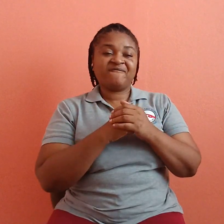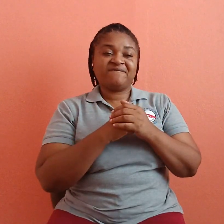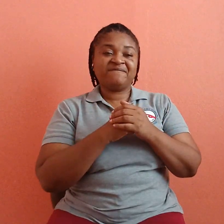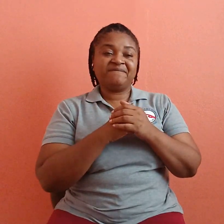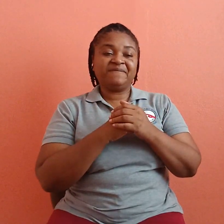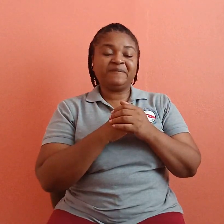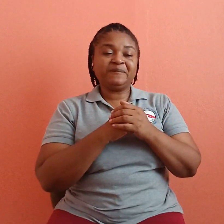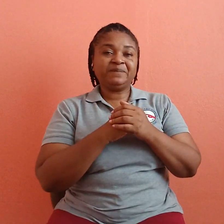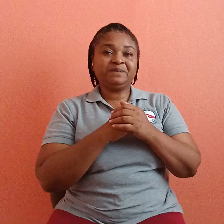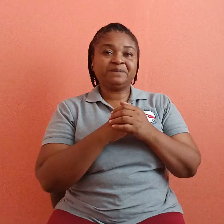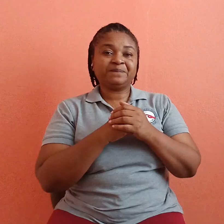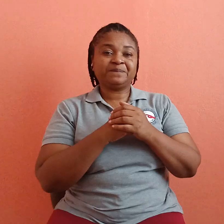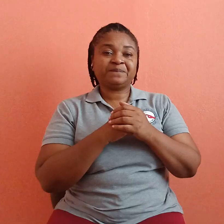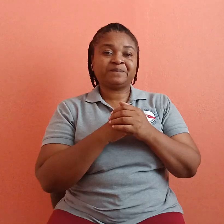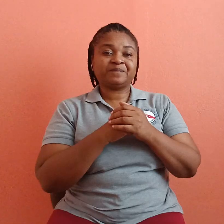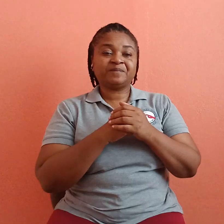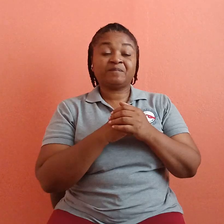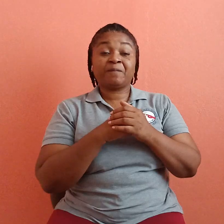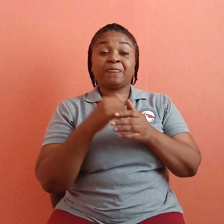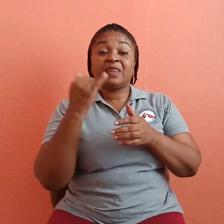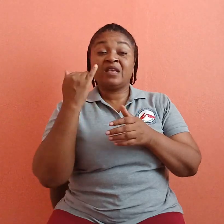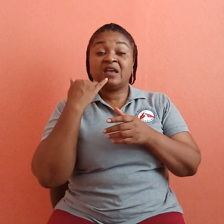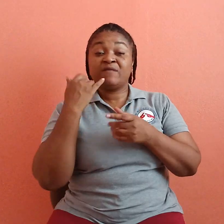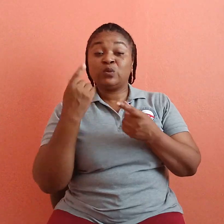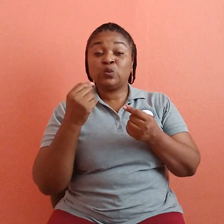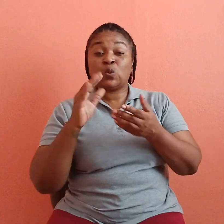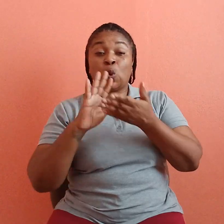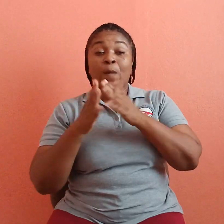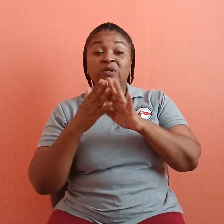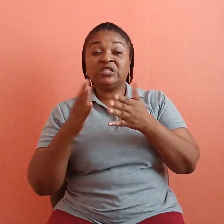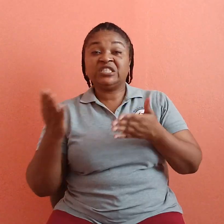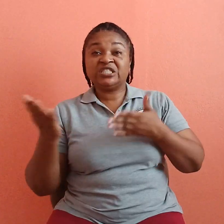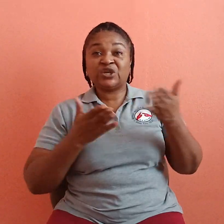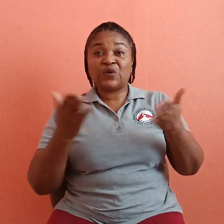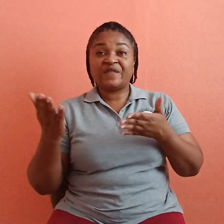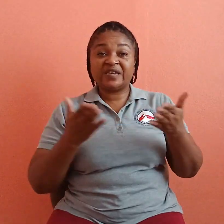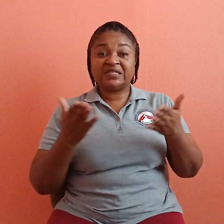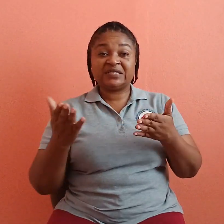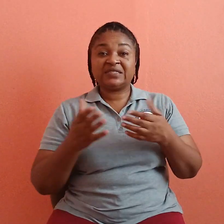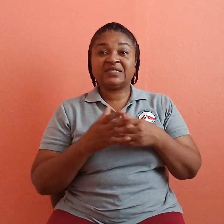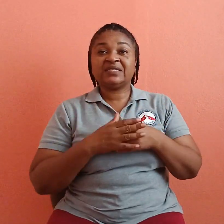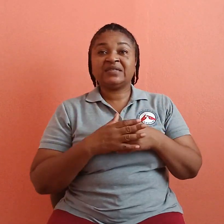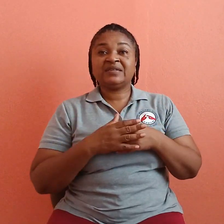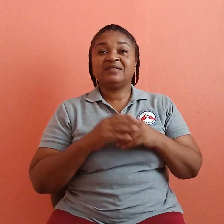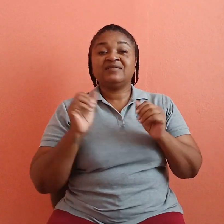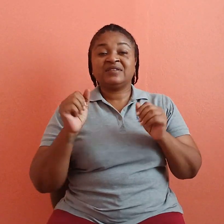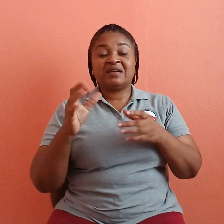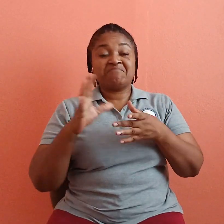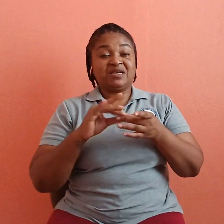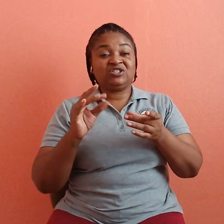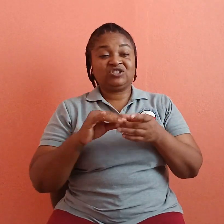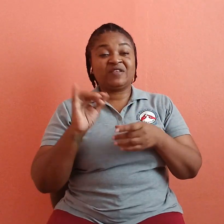Do you do any community service? You can mention it there.